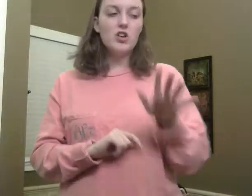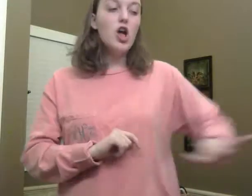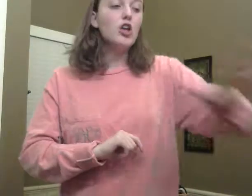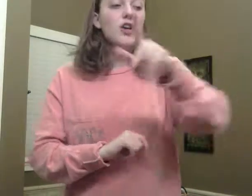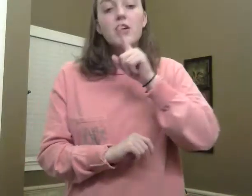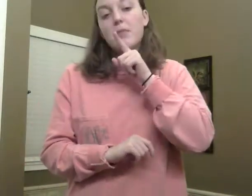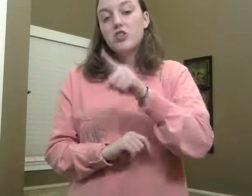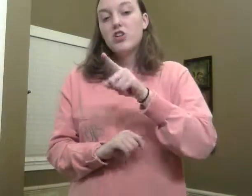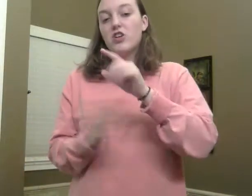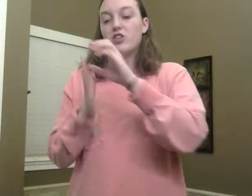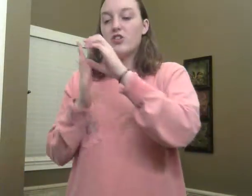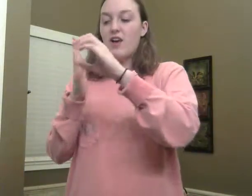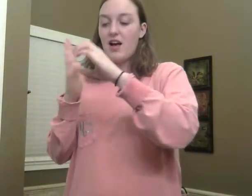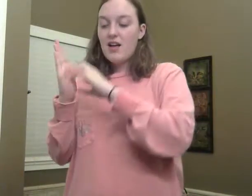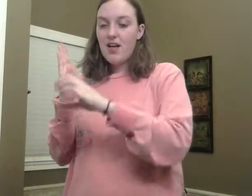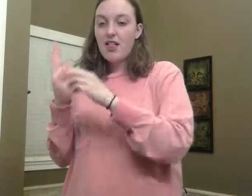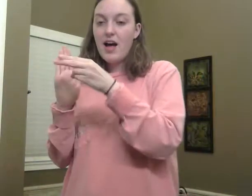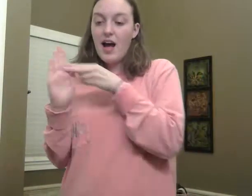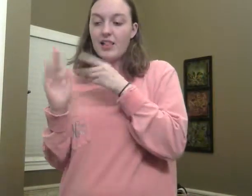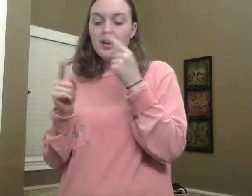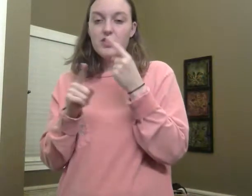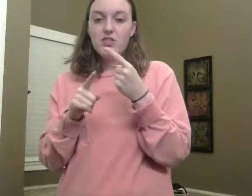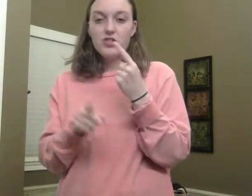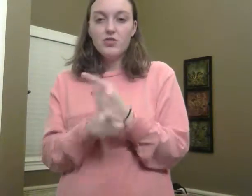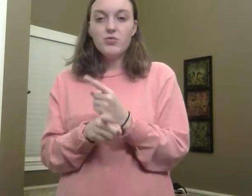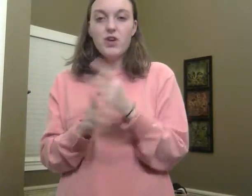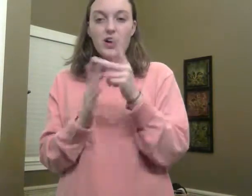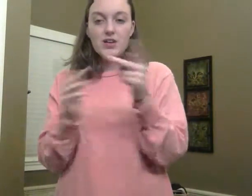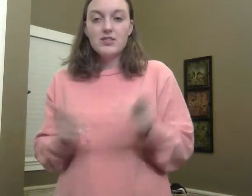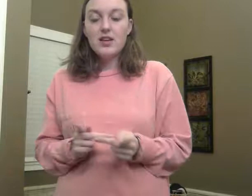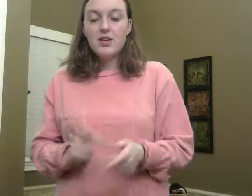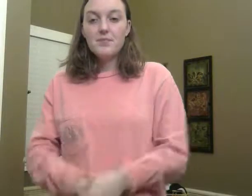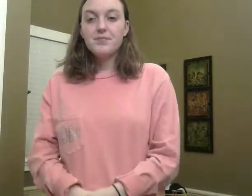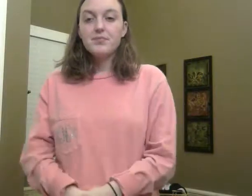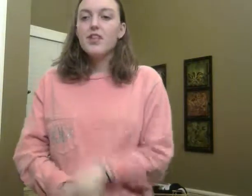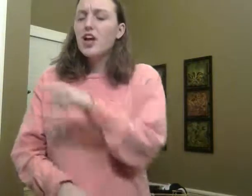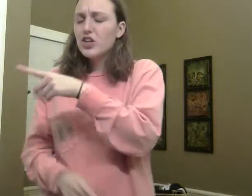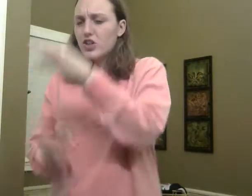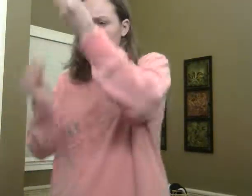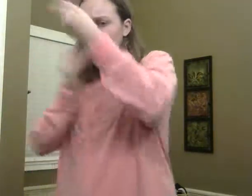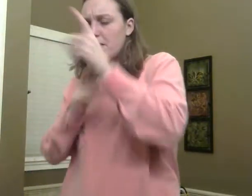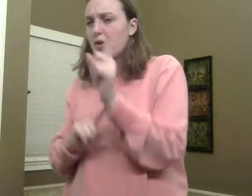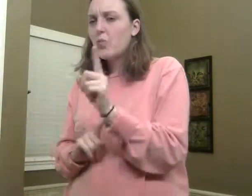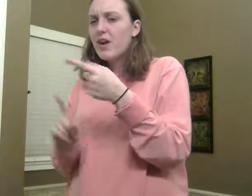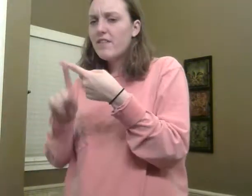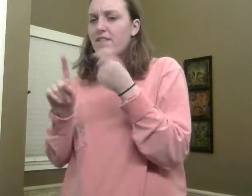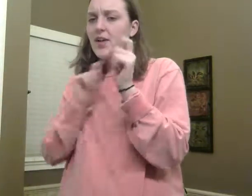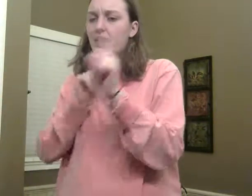correct section. Here we go. Which insect does a water strider resemble? Hudson, can you tell me where you found that answer? Paragraph